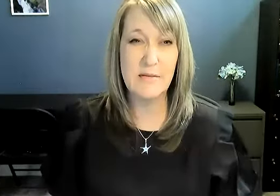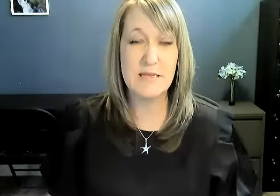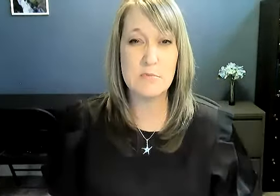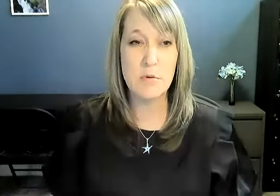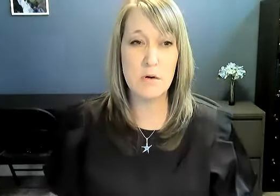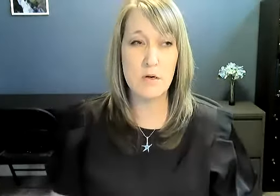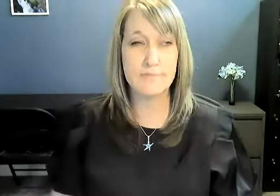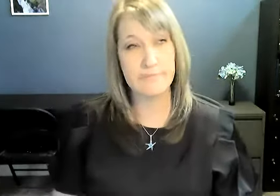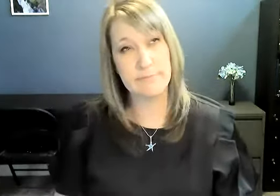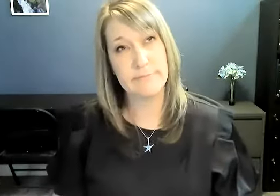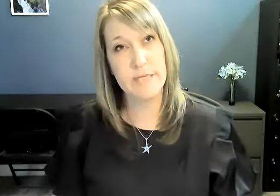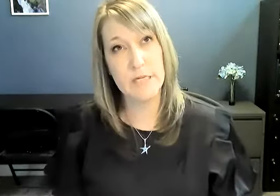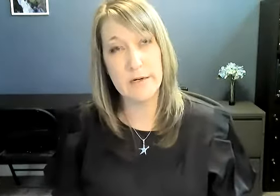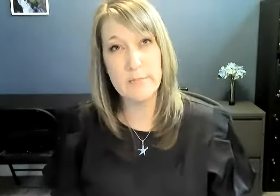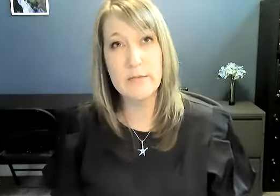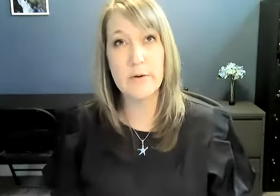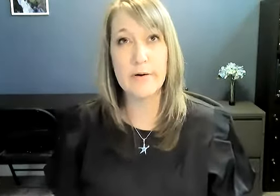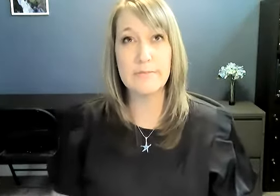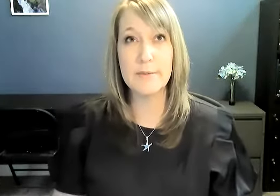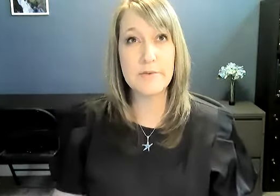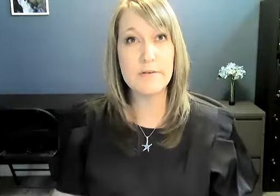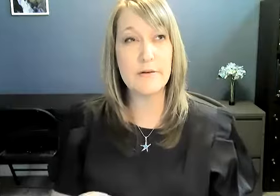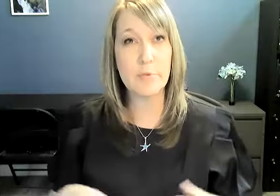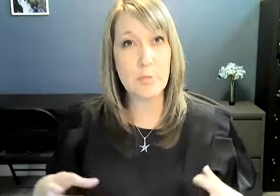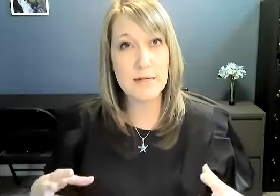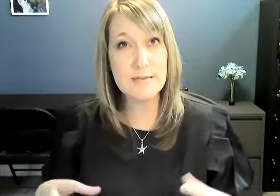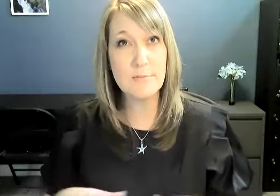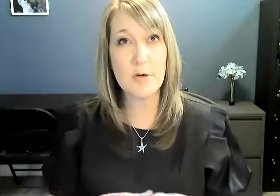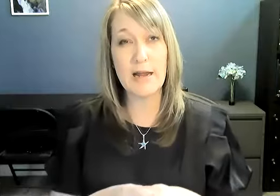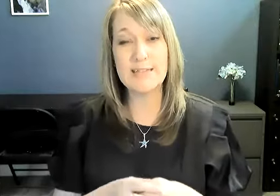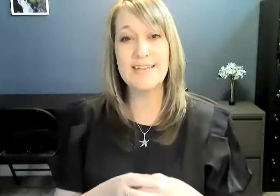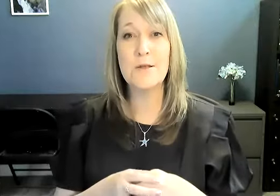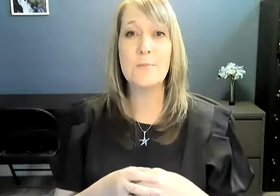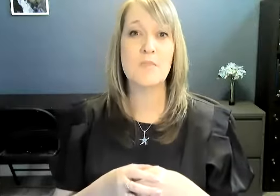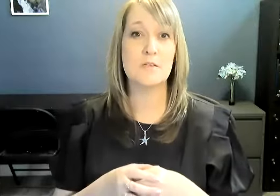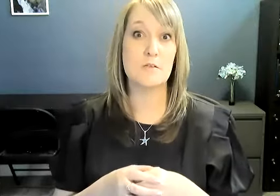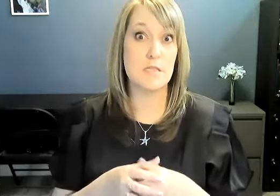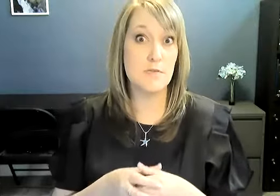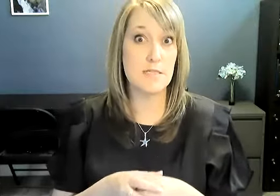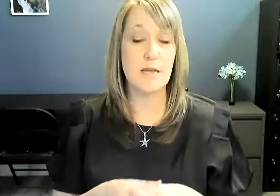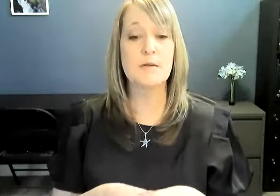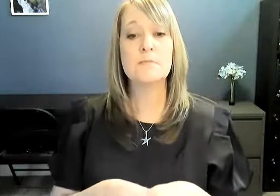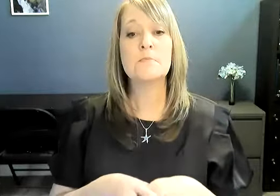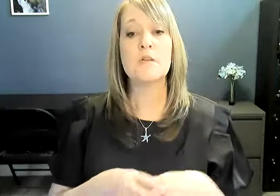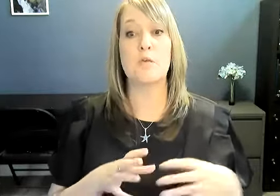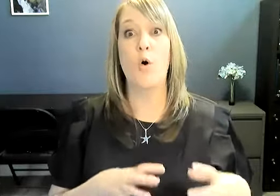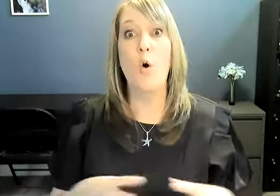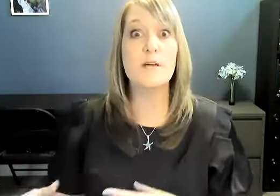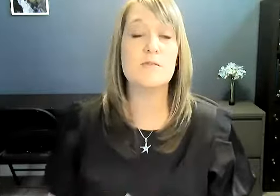It's more common or maybe even appropriate, more correct to use a different sign. So if a whole bunch of us are